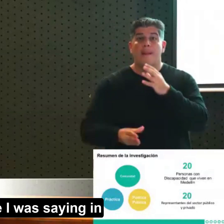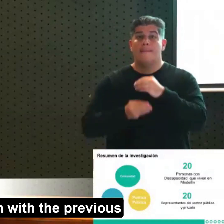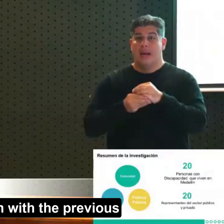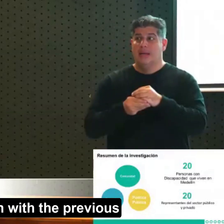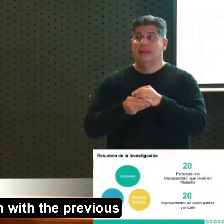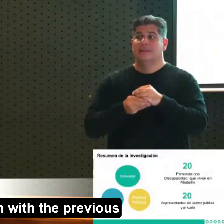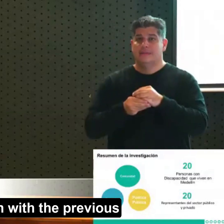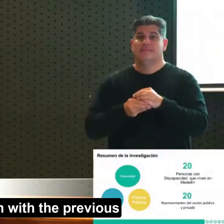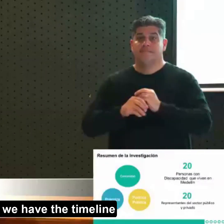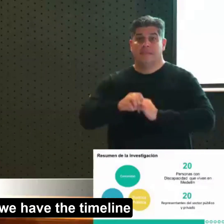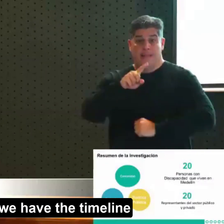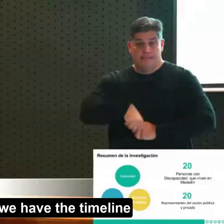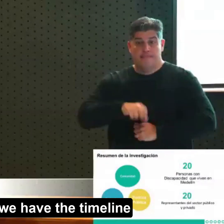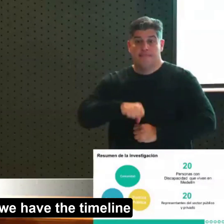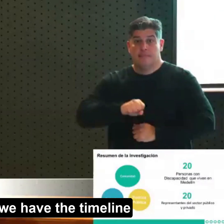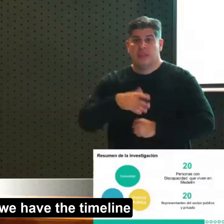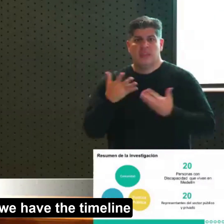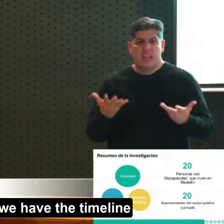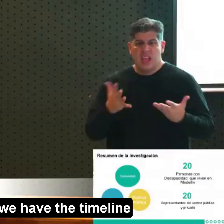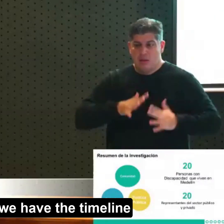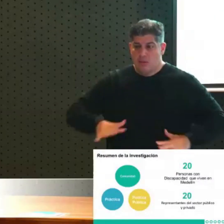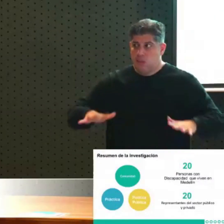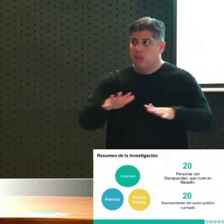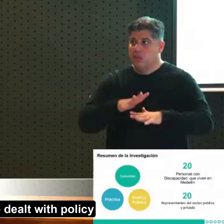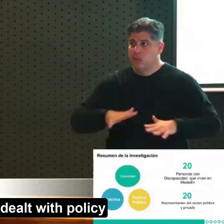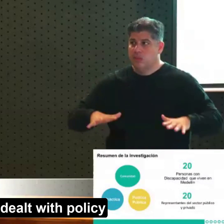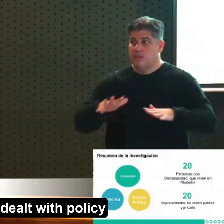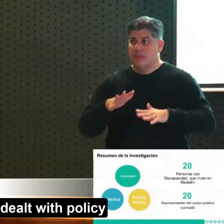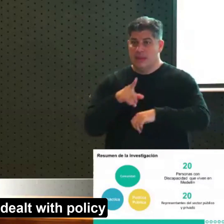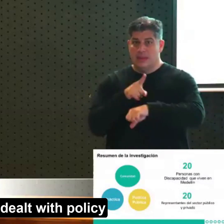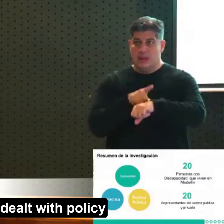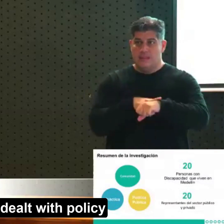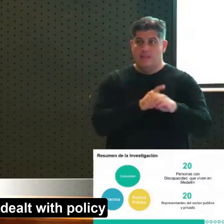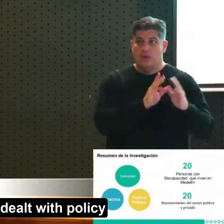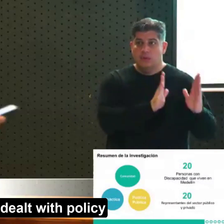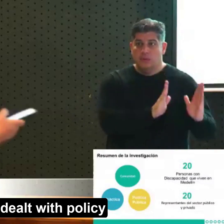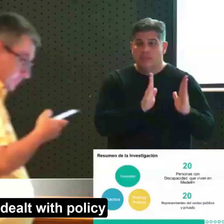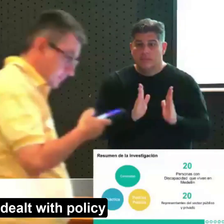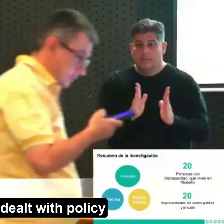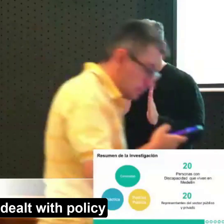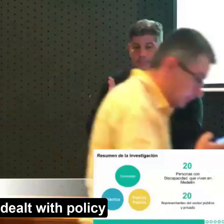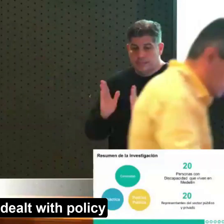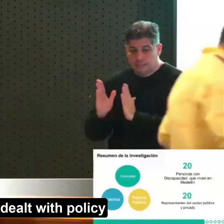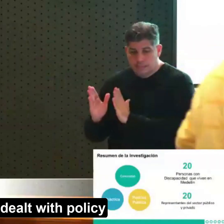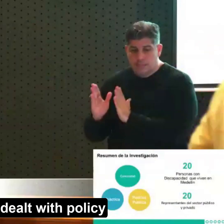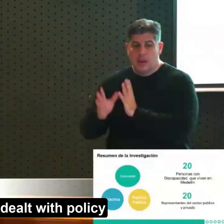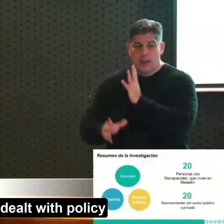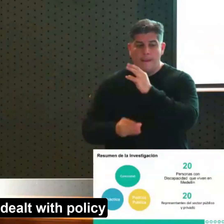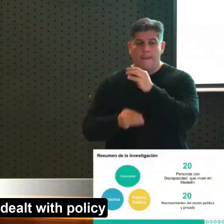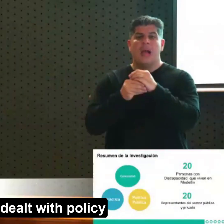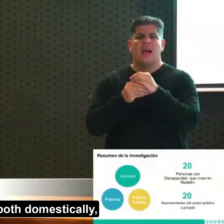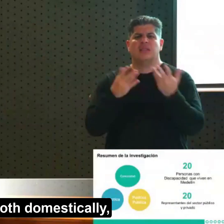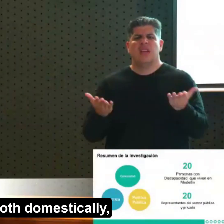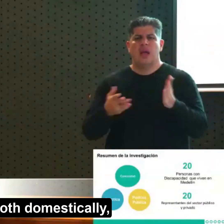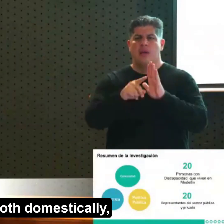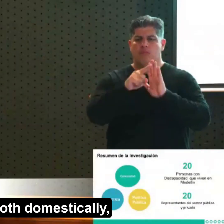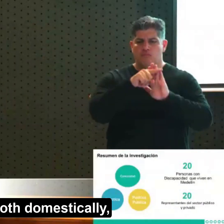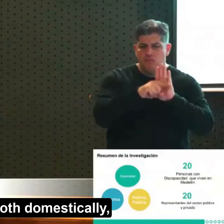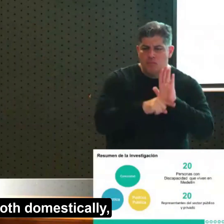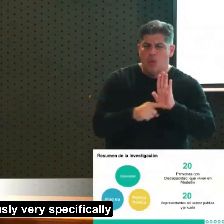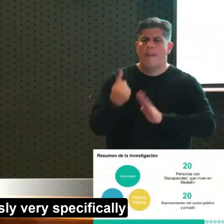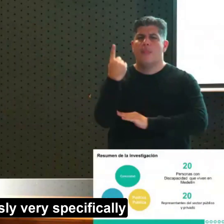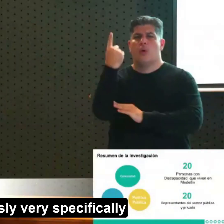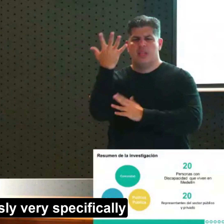in connection with the previous slide where we had the timeline, we also dealt with policy issues,